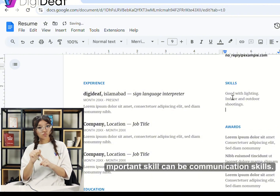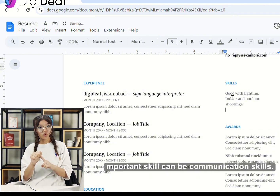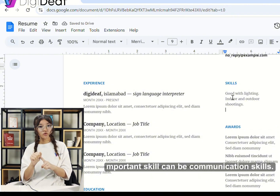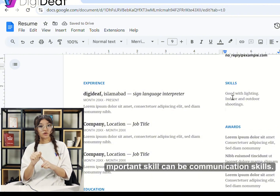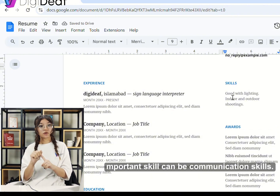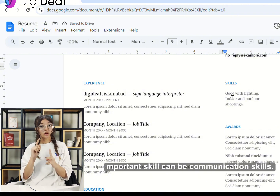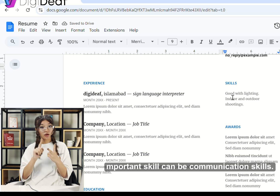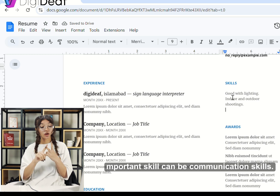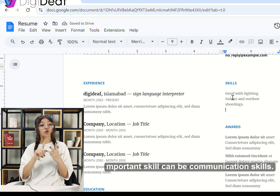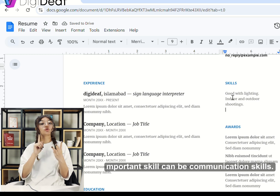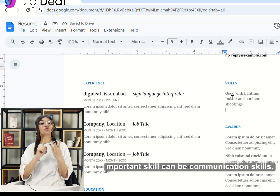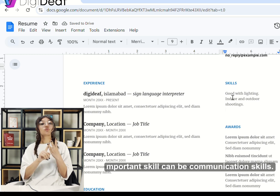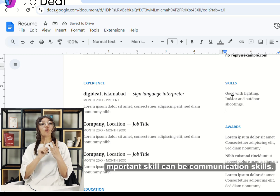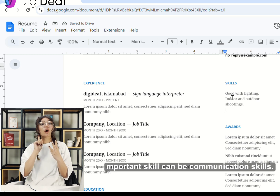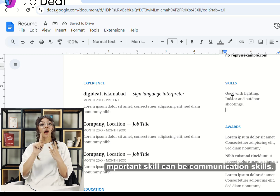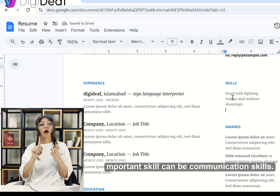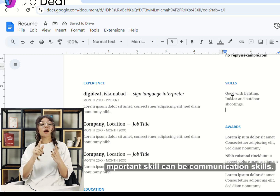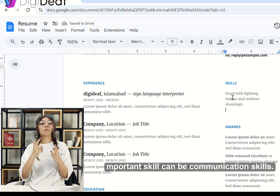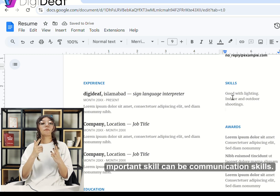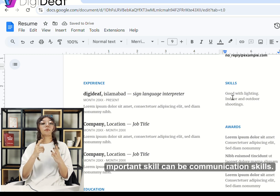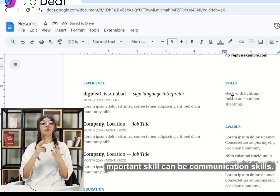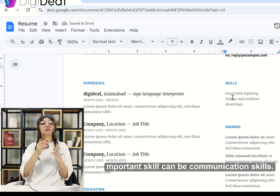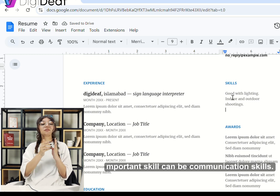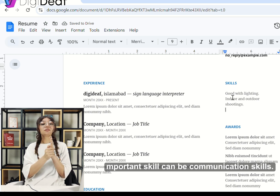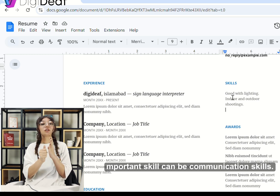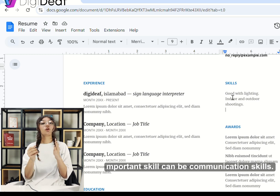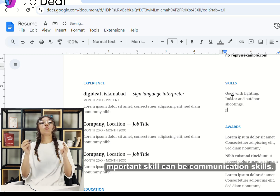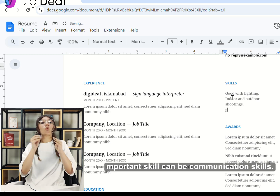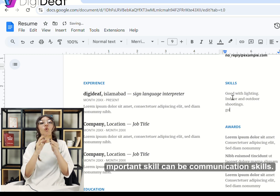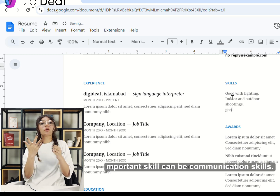Important skill can be communication skills.